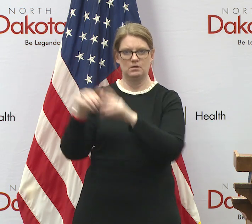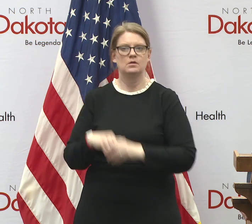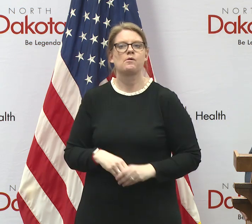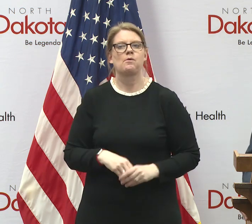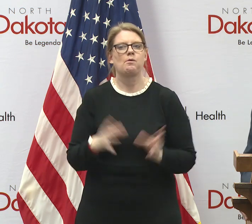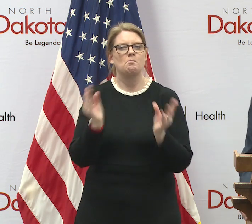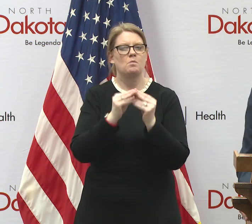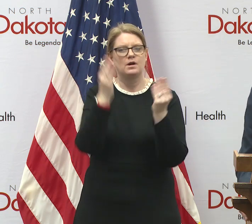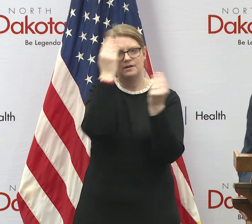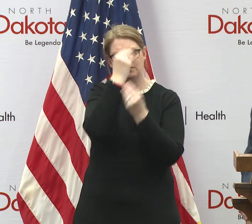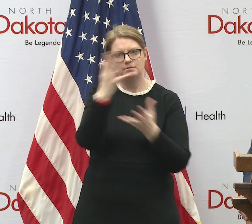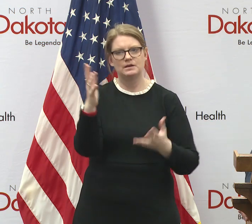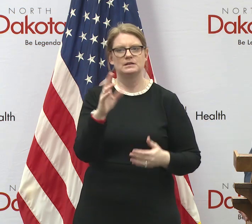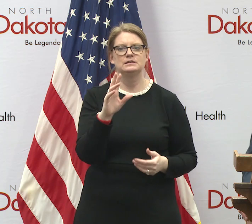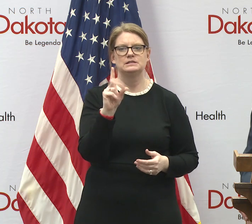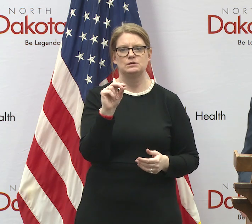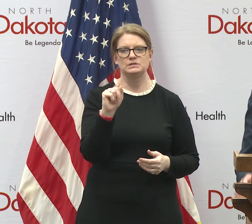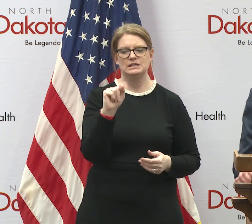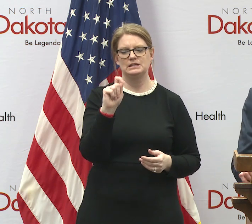Again, more information on that on